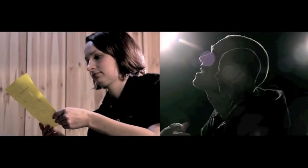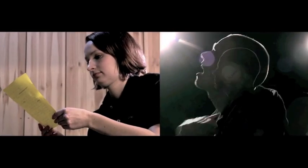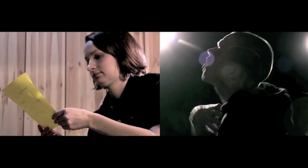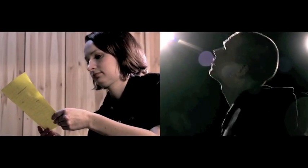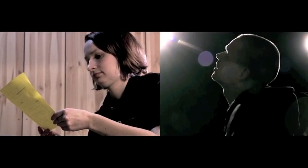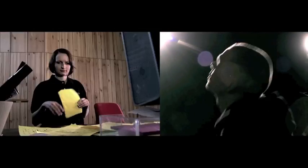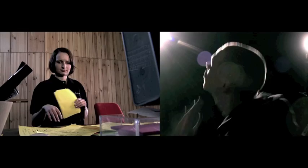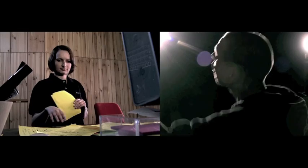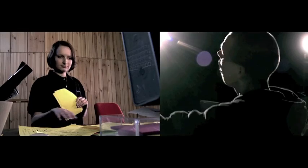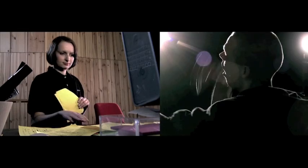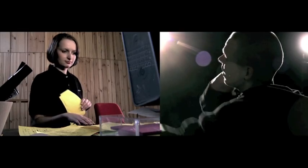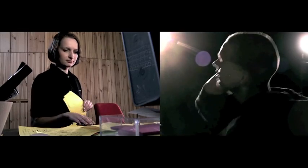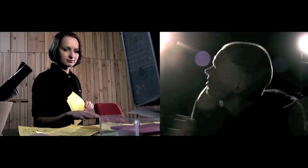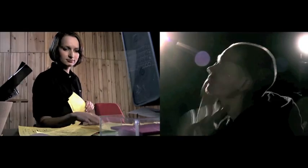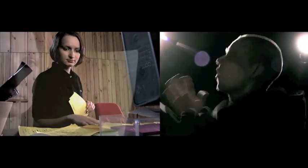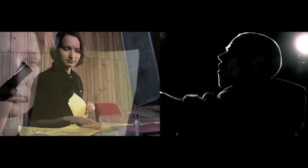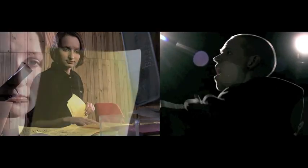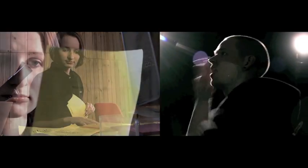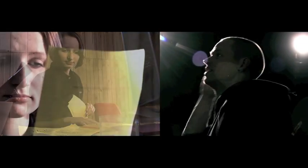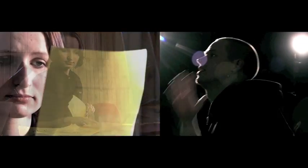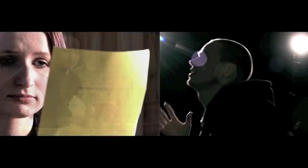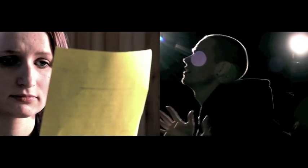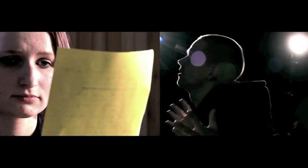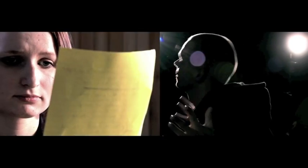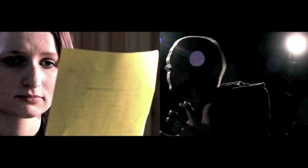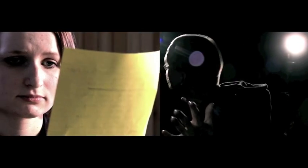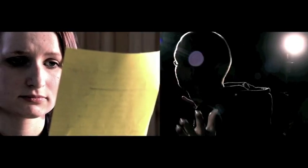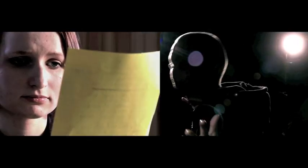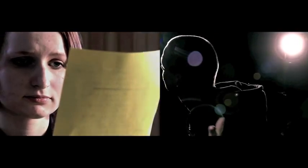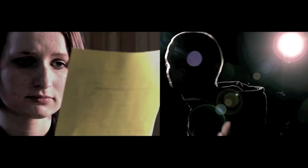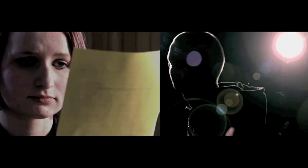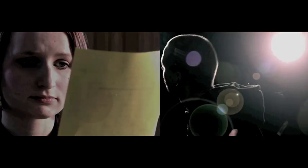And I'm wishing your heart listens, your heart listens.